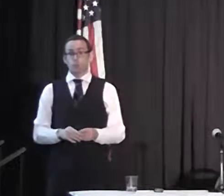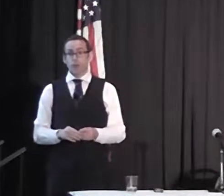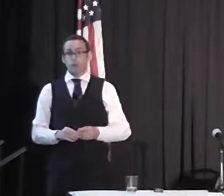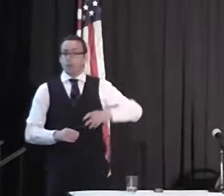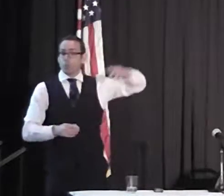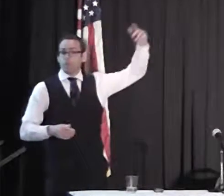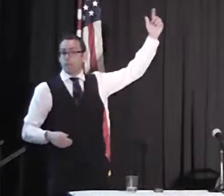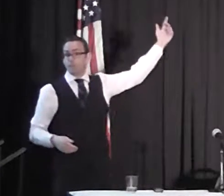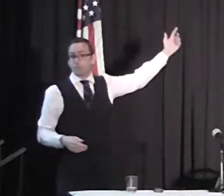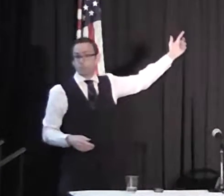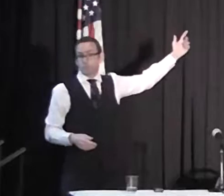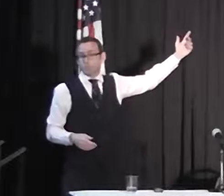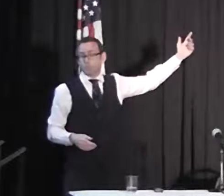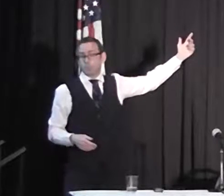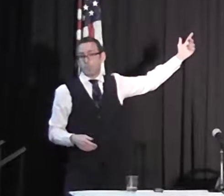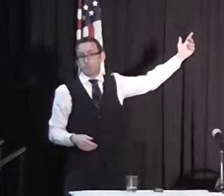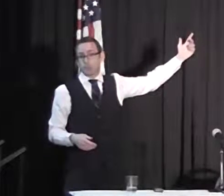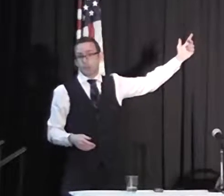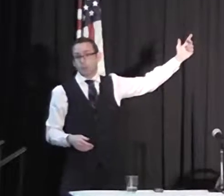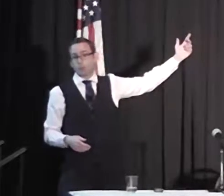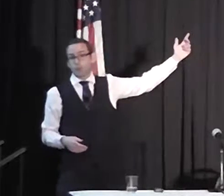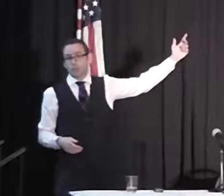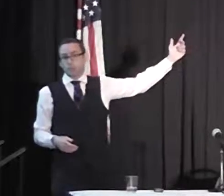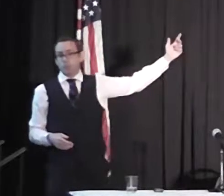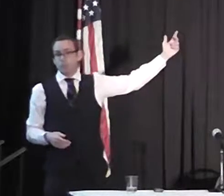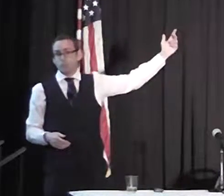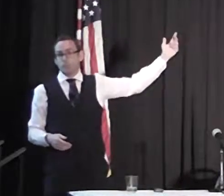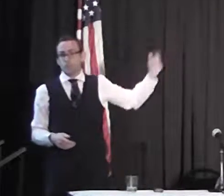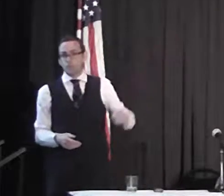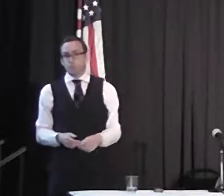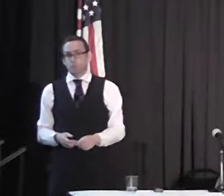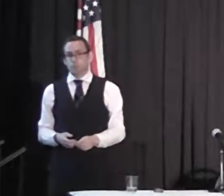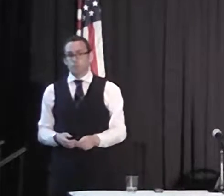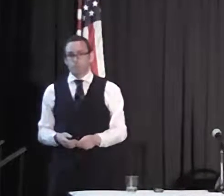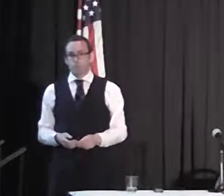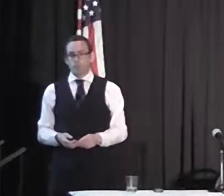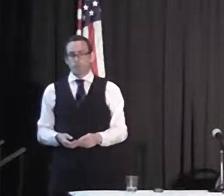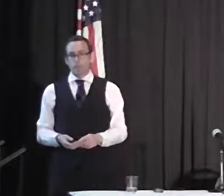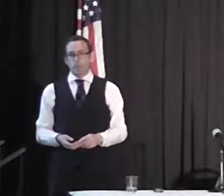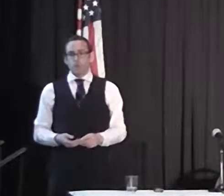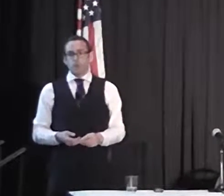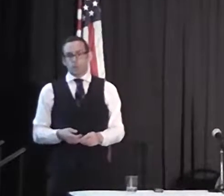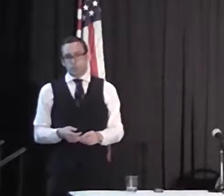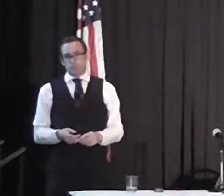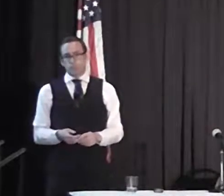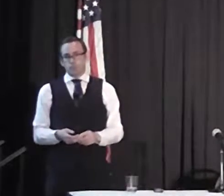1 or 2 more than that, when even just 2, 3 years ago we were looking at 23 terminals.